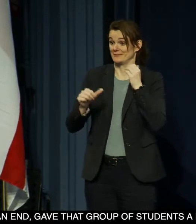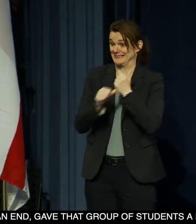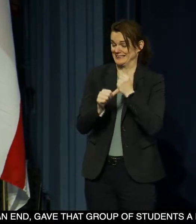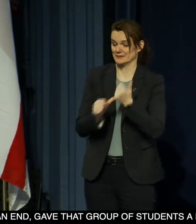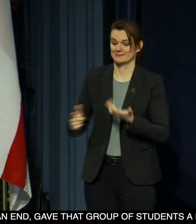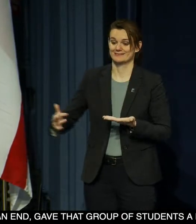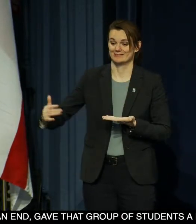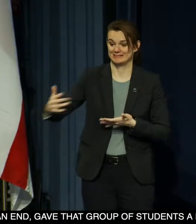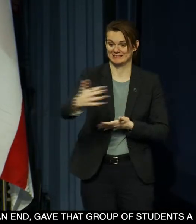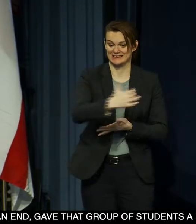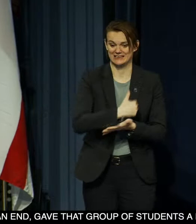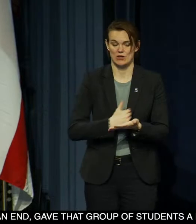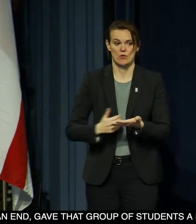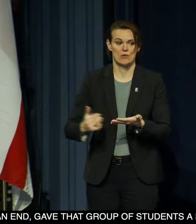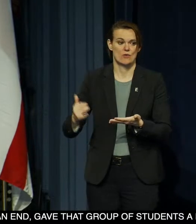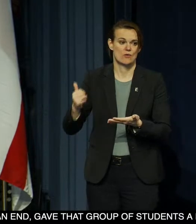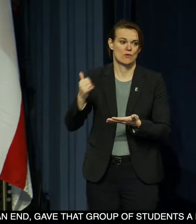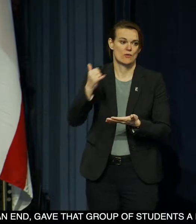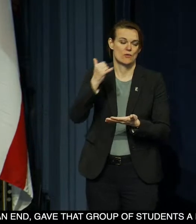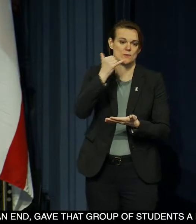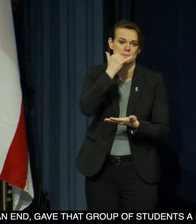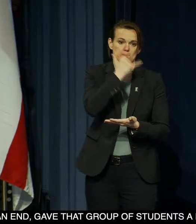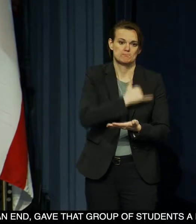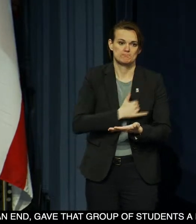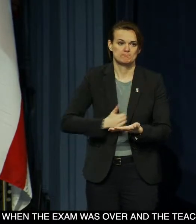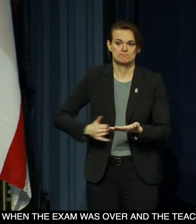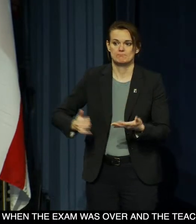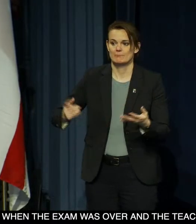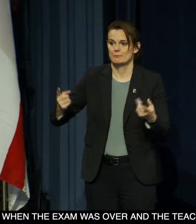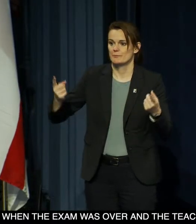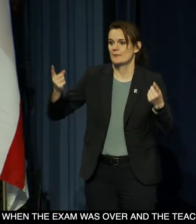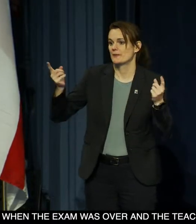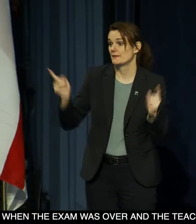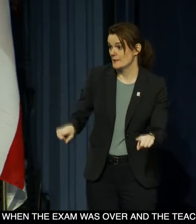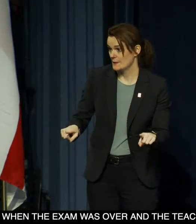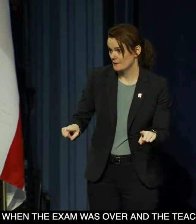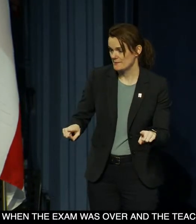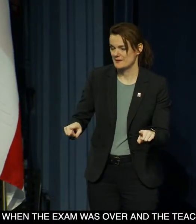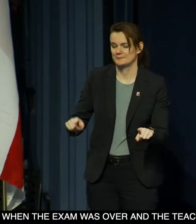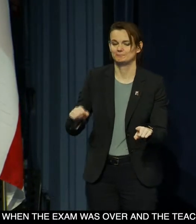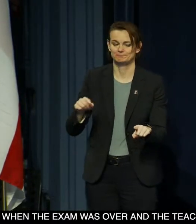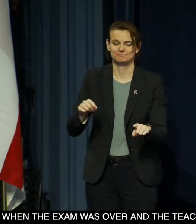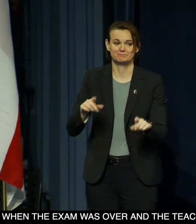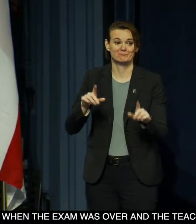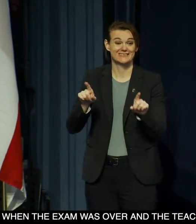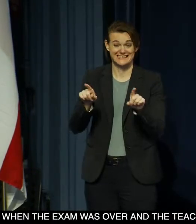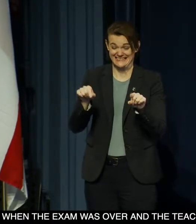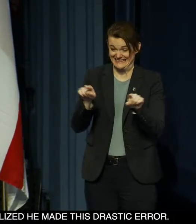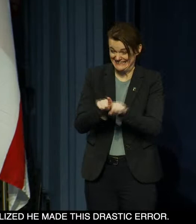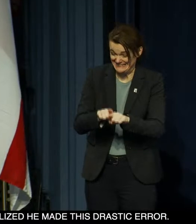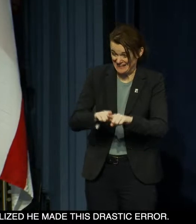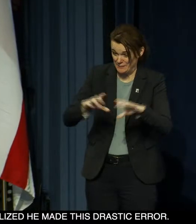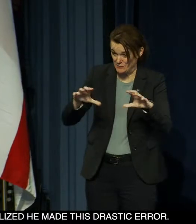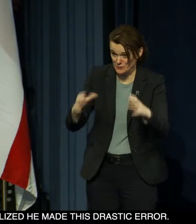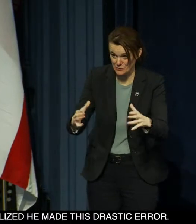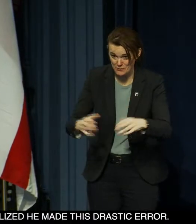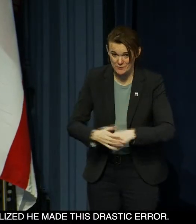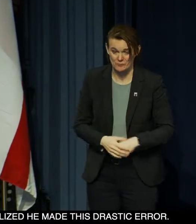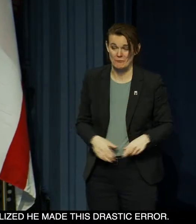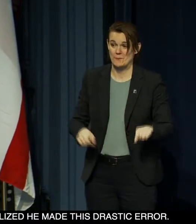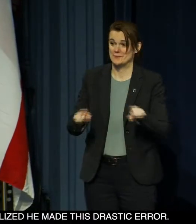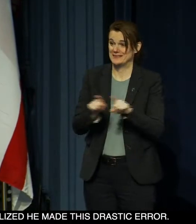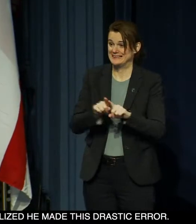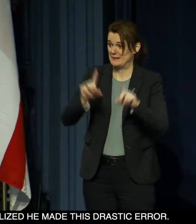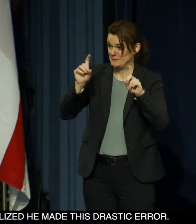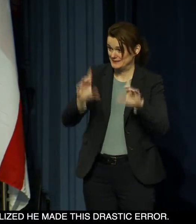the exams in, he realized he made this drastic error. He had realized that he had given this group of students the exact